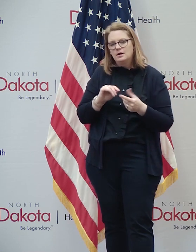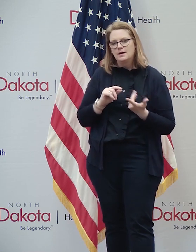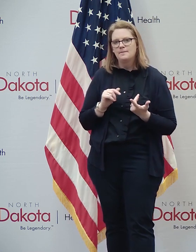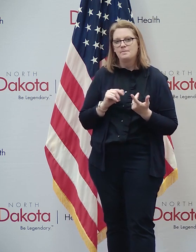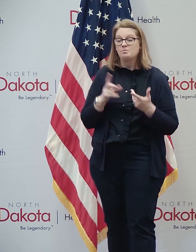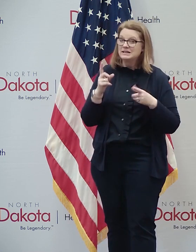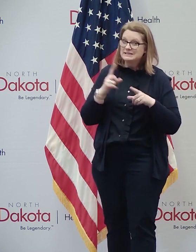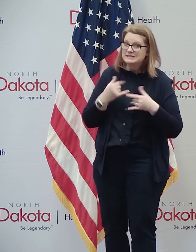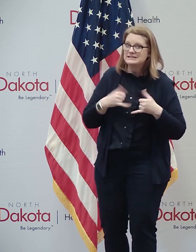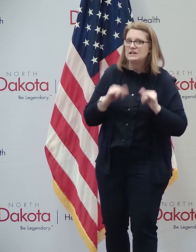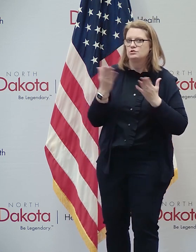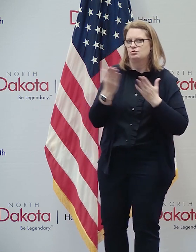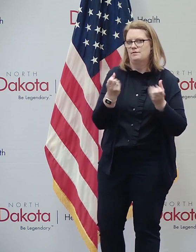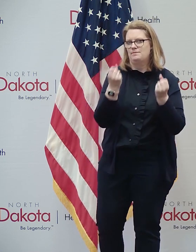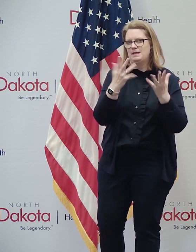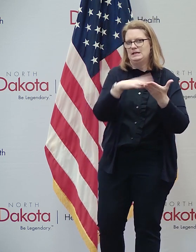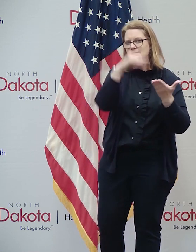numbers.